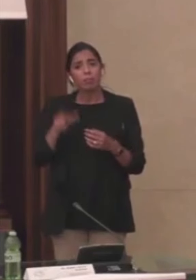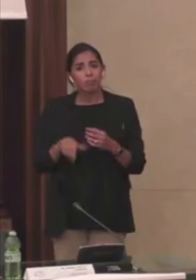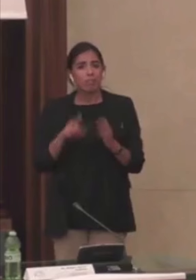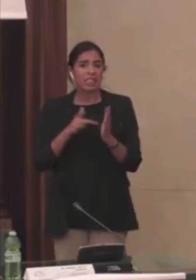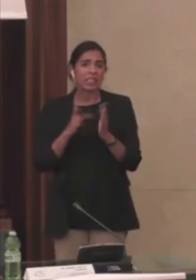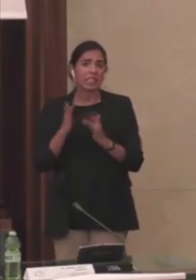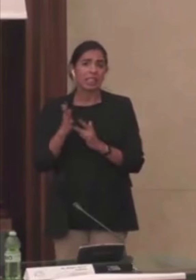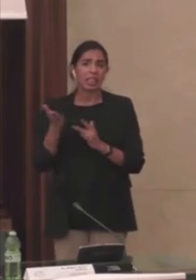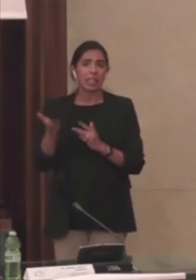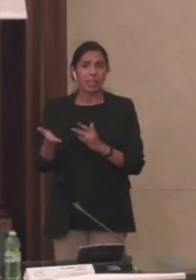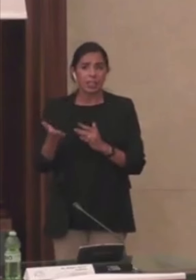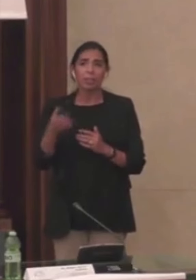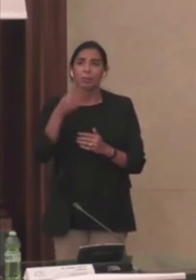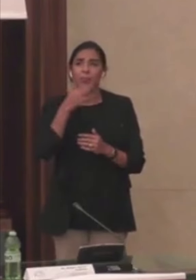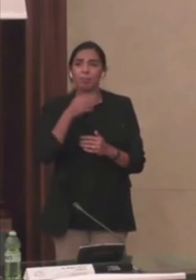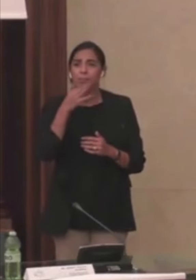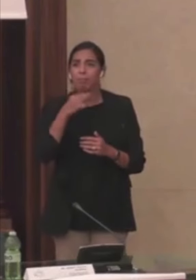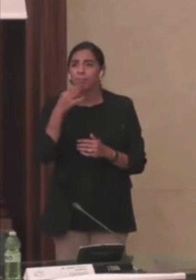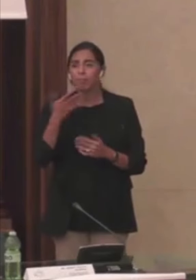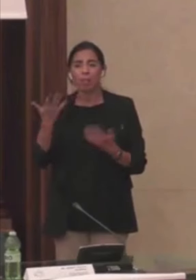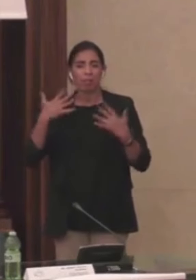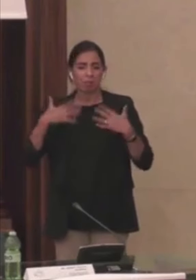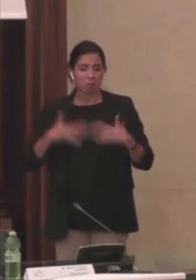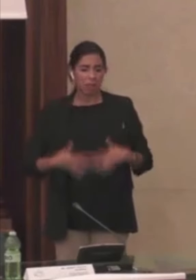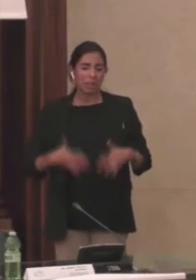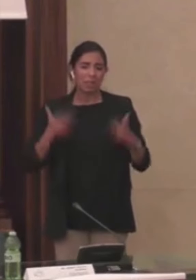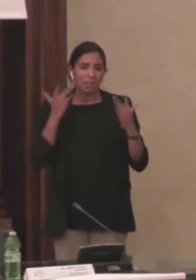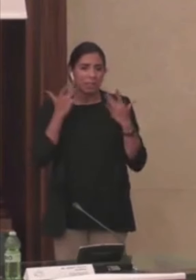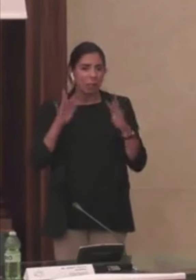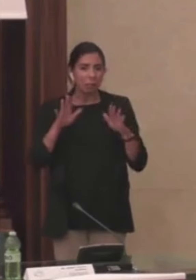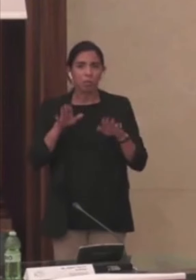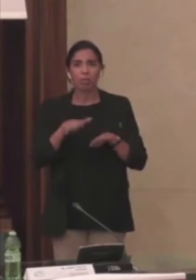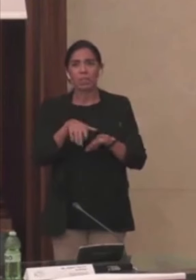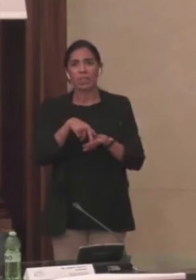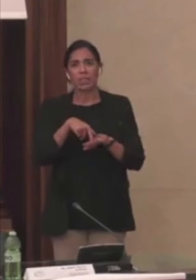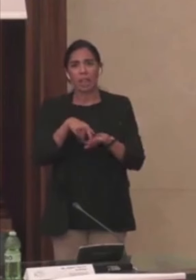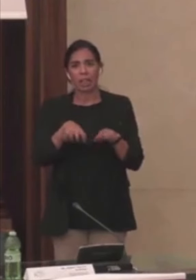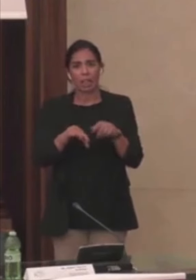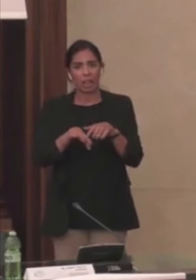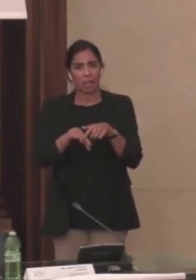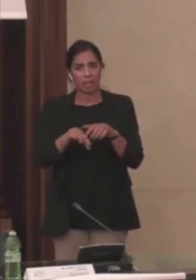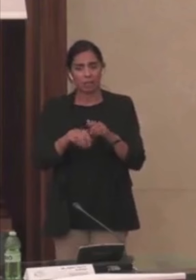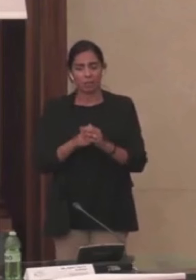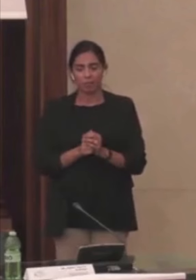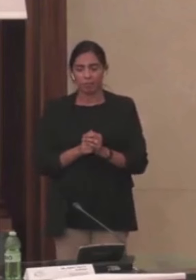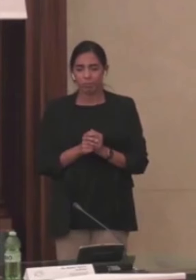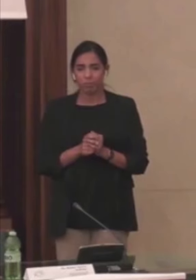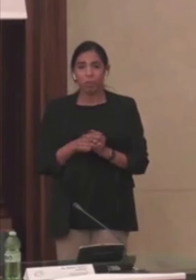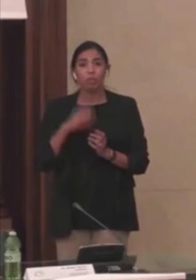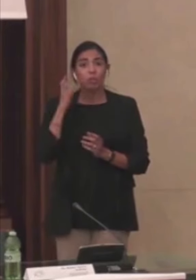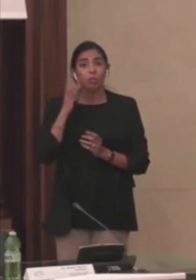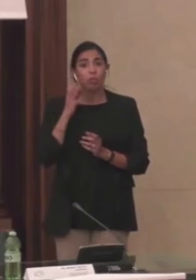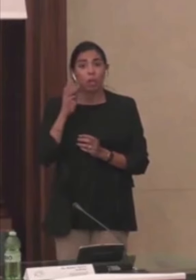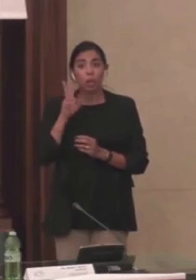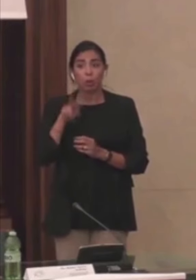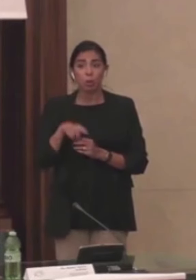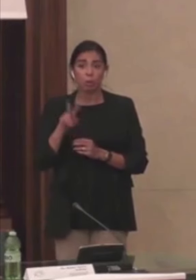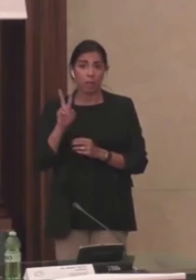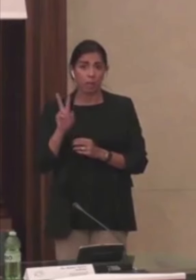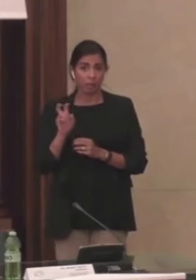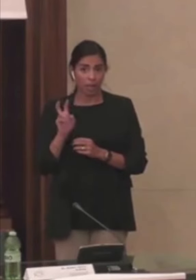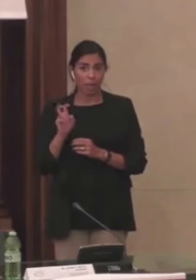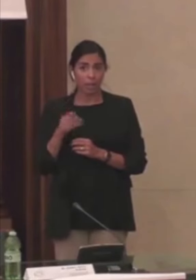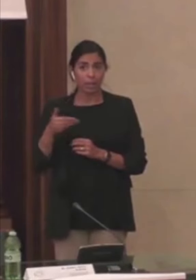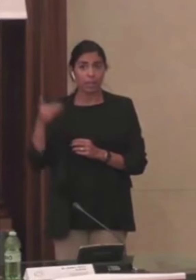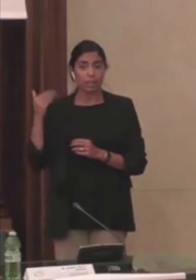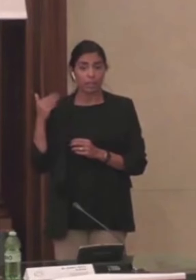humbleness is important for me. In January 2020, in France, 1 month